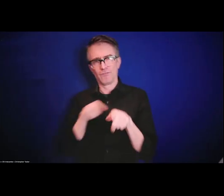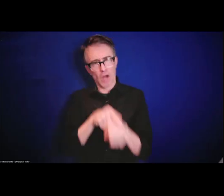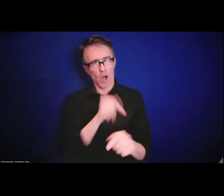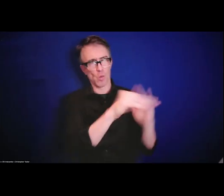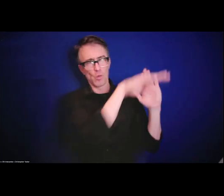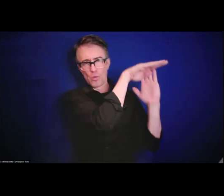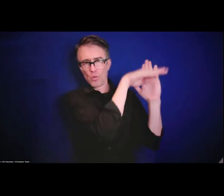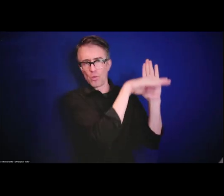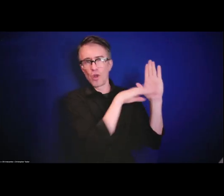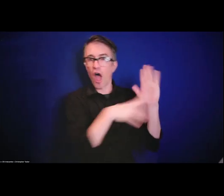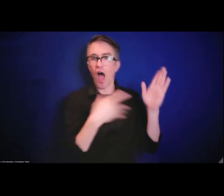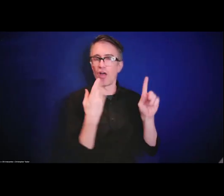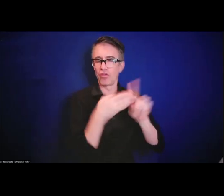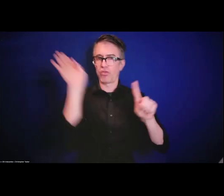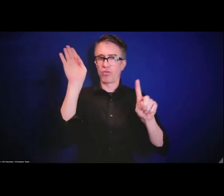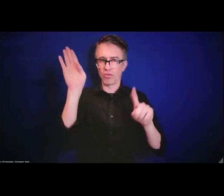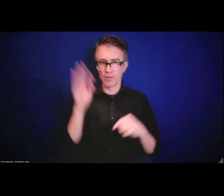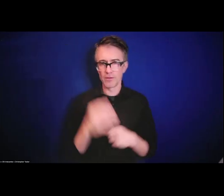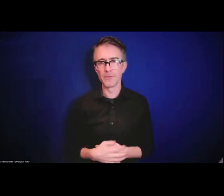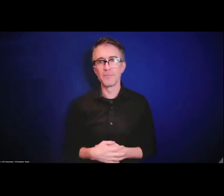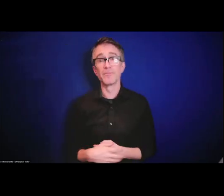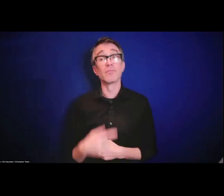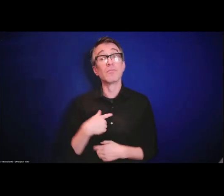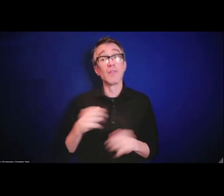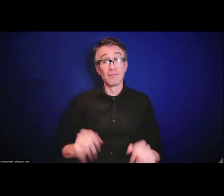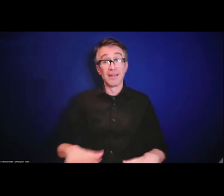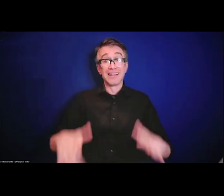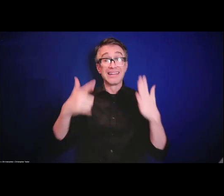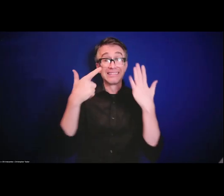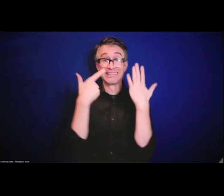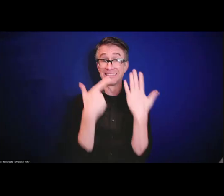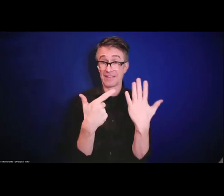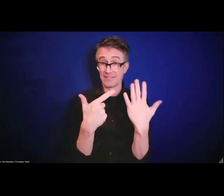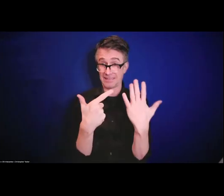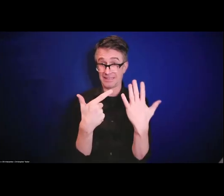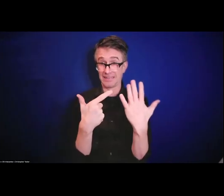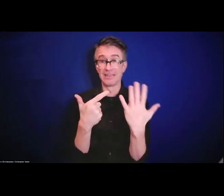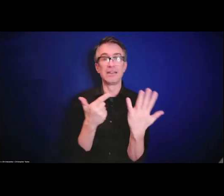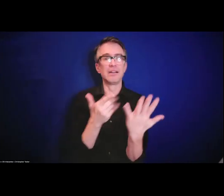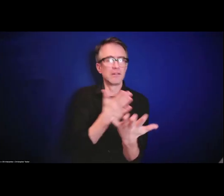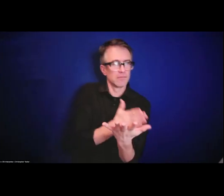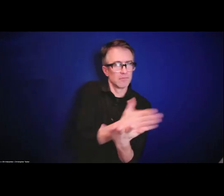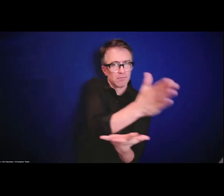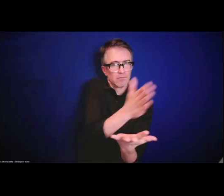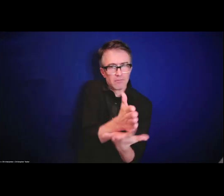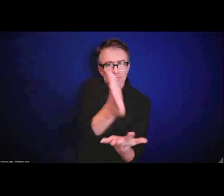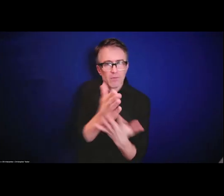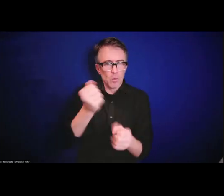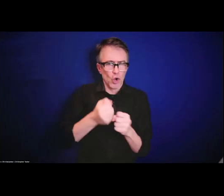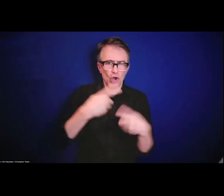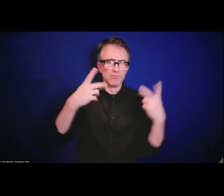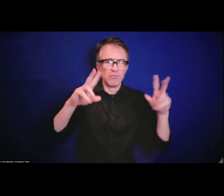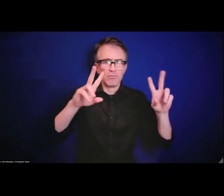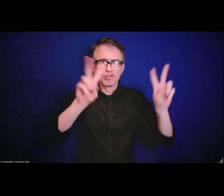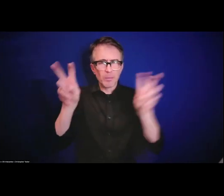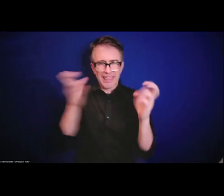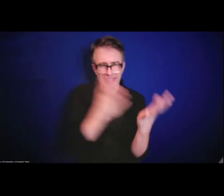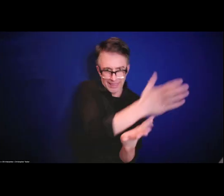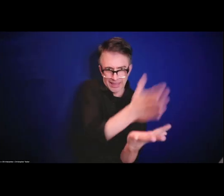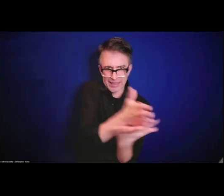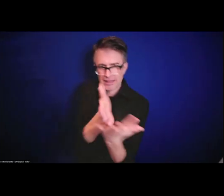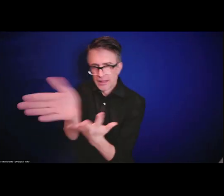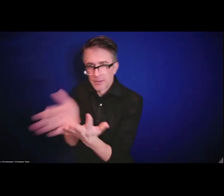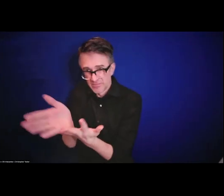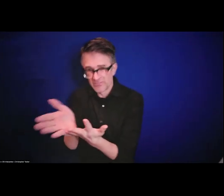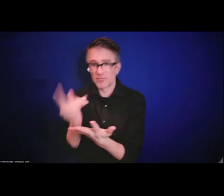we have 7 work streams, is the guidance on intersectionality, which is the focus of today's conversation. And in a moment,